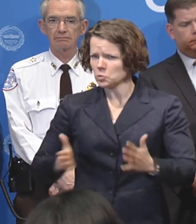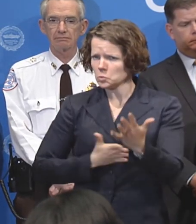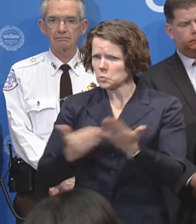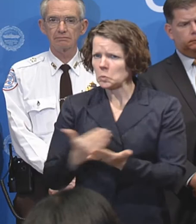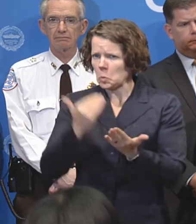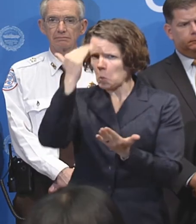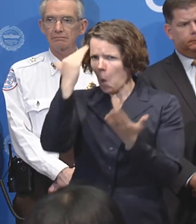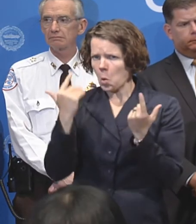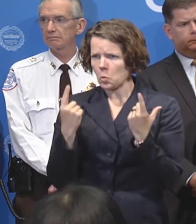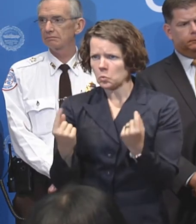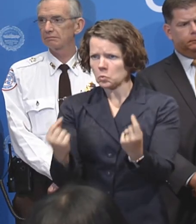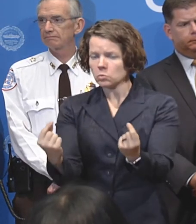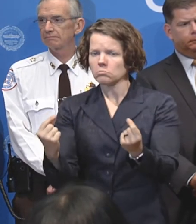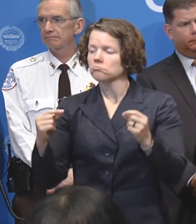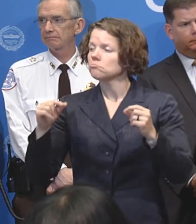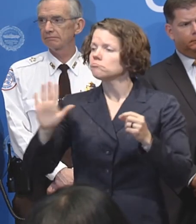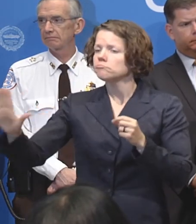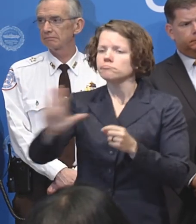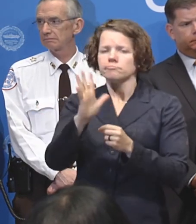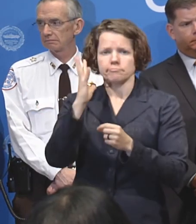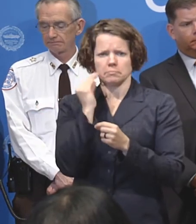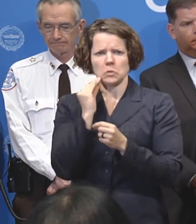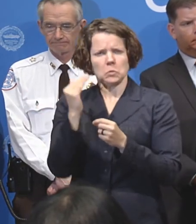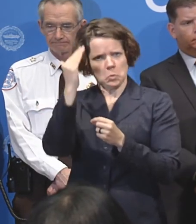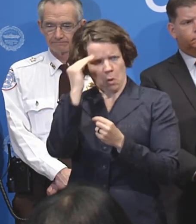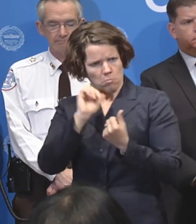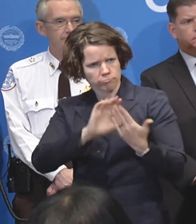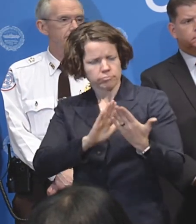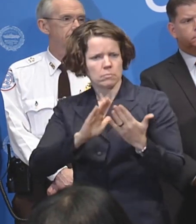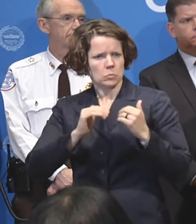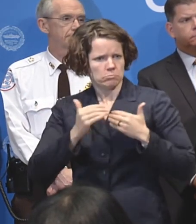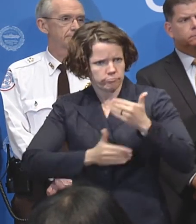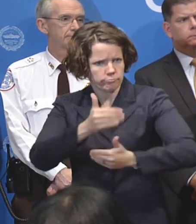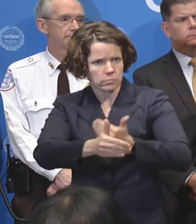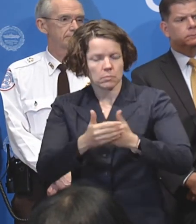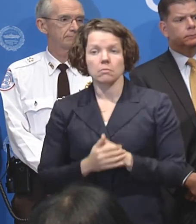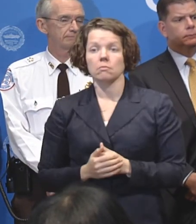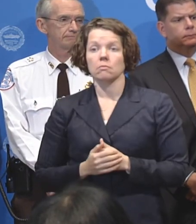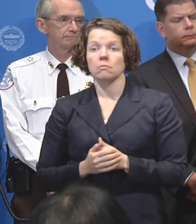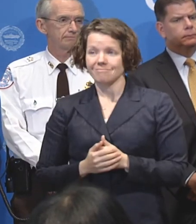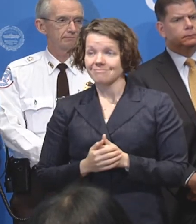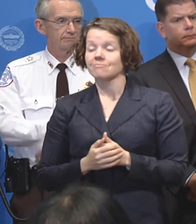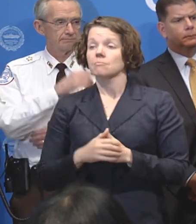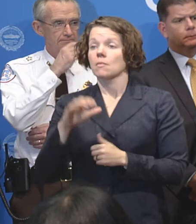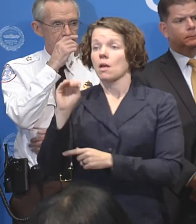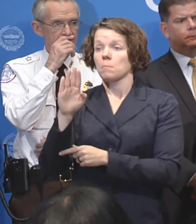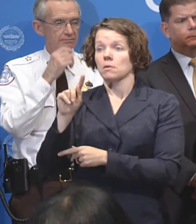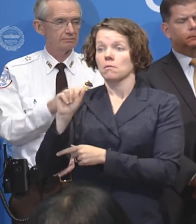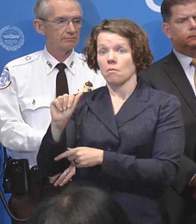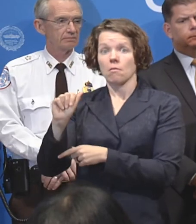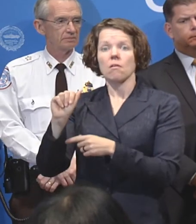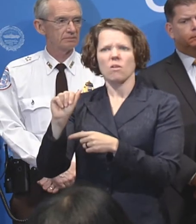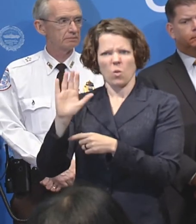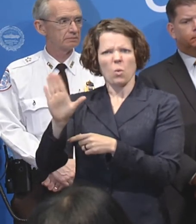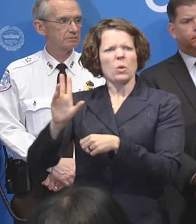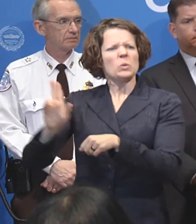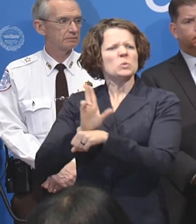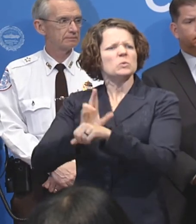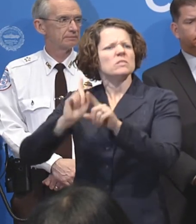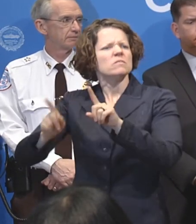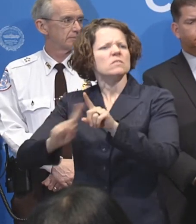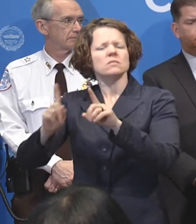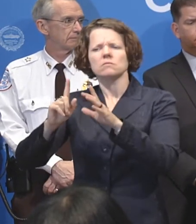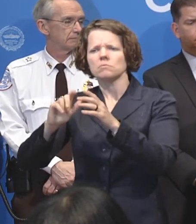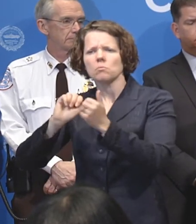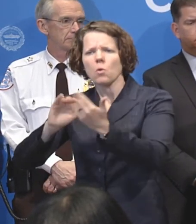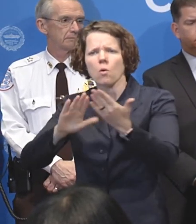events. Many of the strategies that the MBTA Transit Police will employ will be obvious to our riding public, such as an increase in our